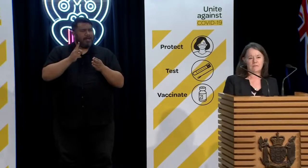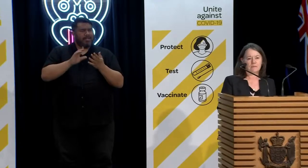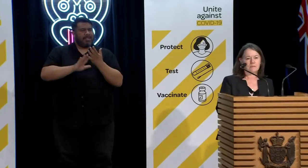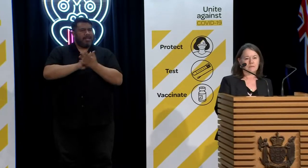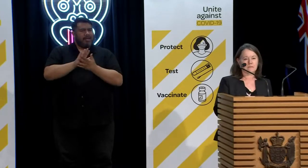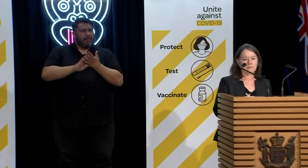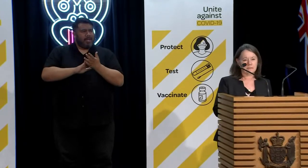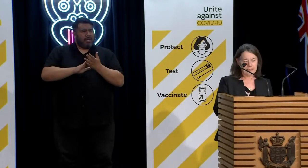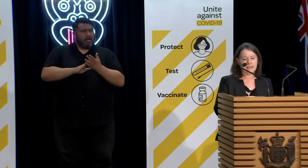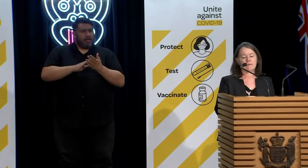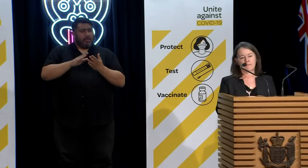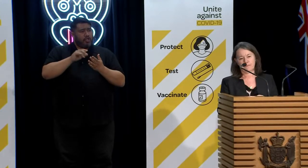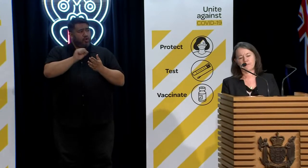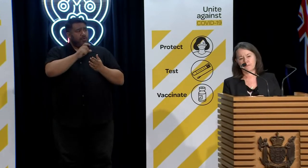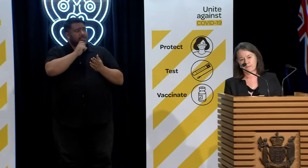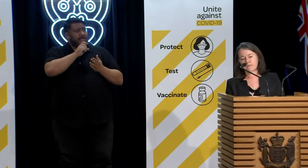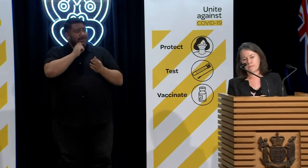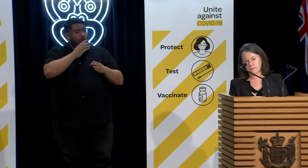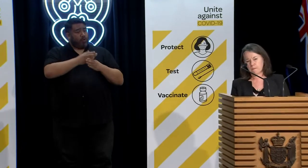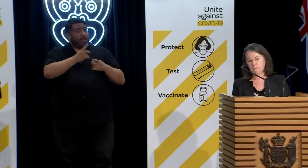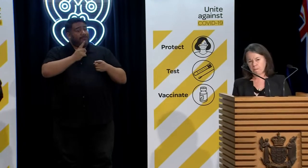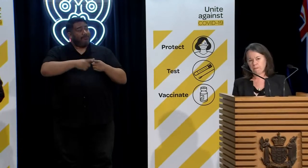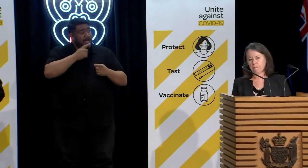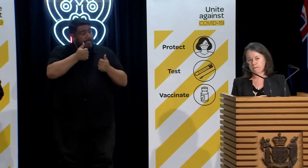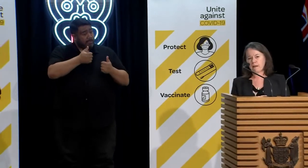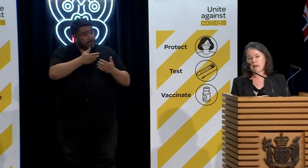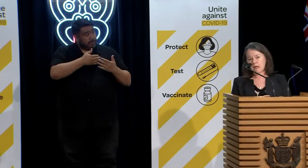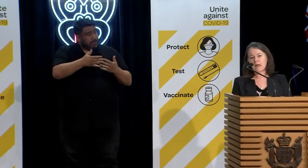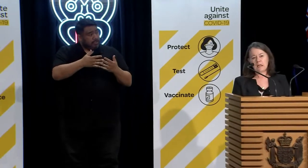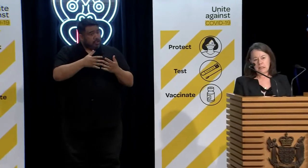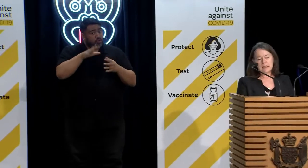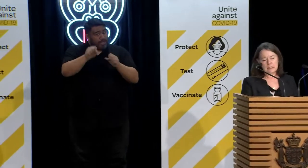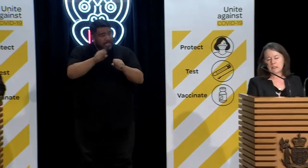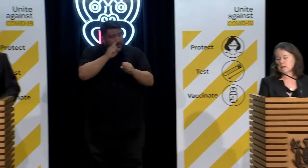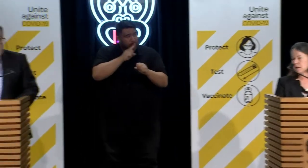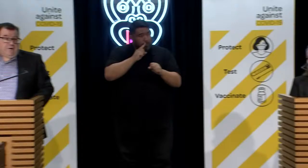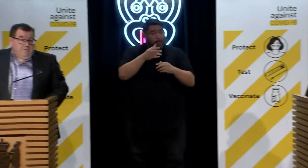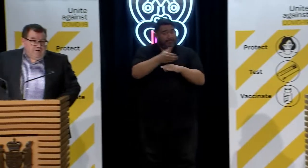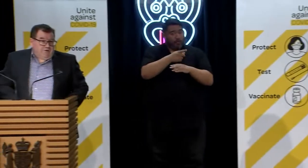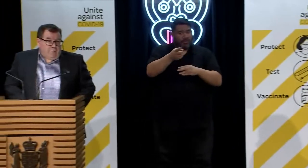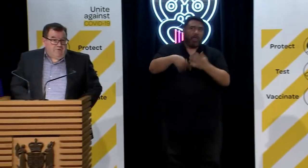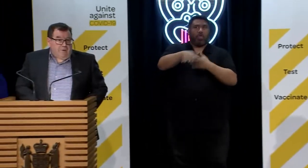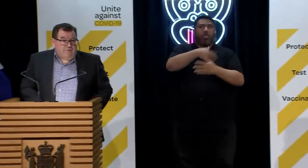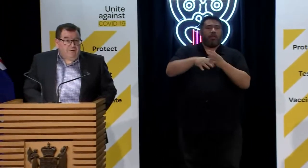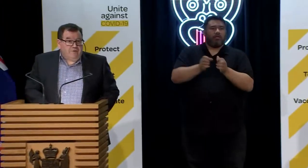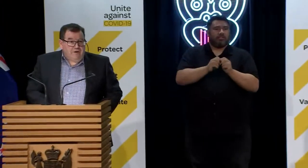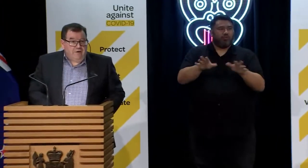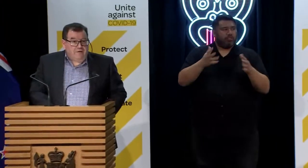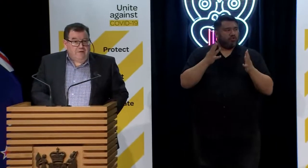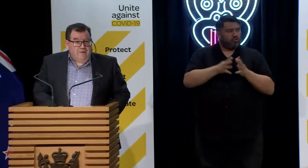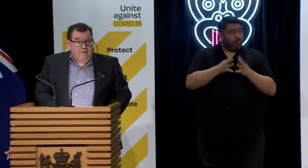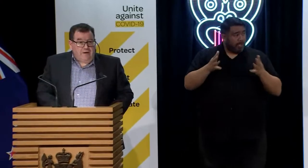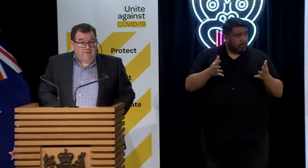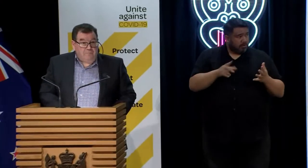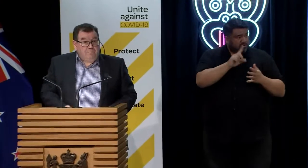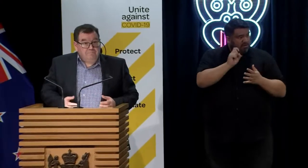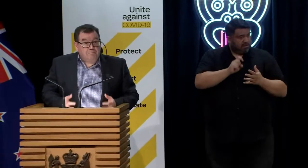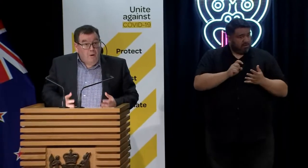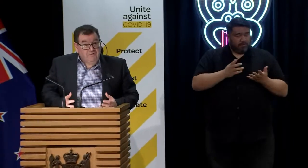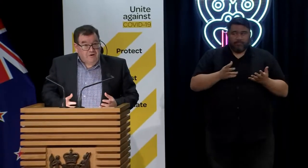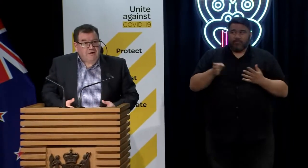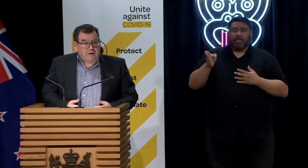tracers working fast enough so that we're getting to people before they're getting out into the Yes, and I think we can say with some certainty that